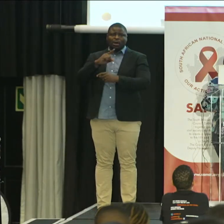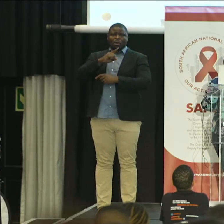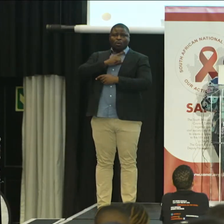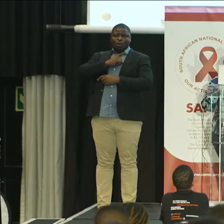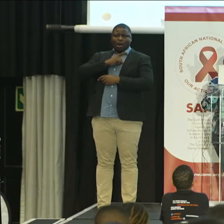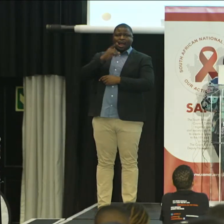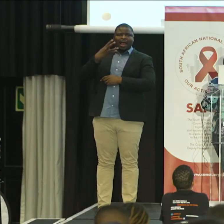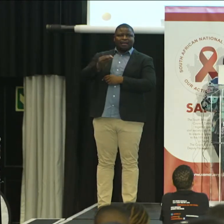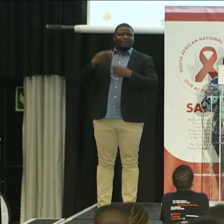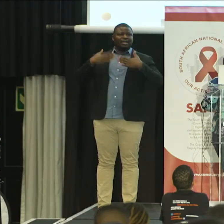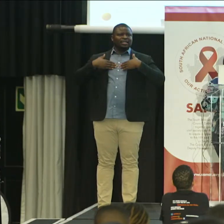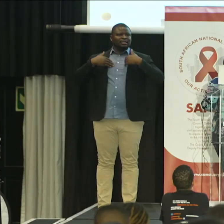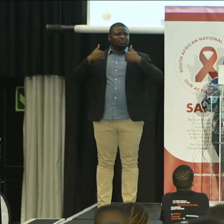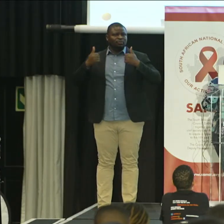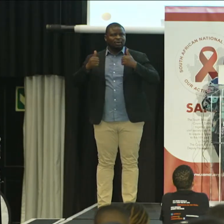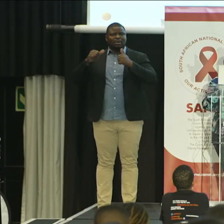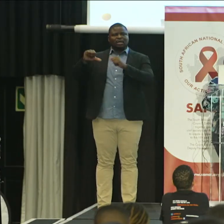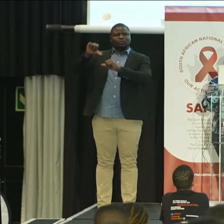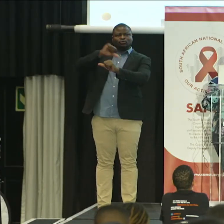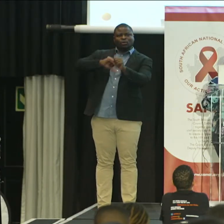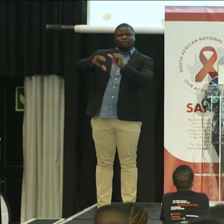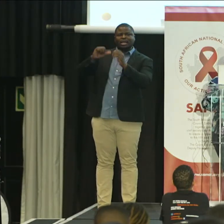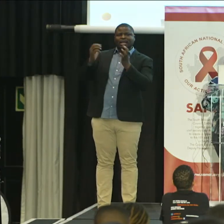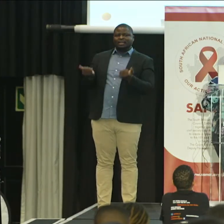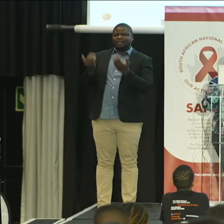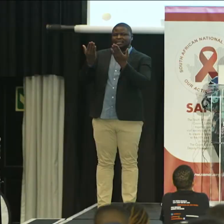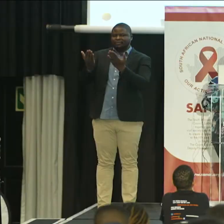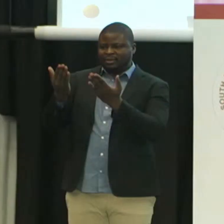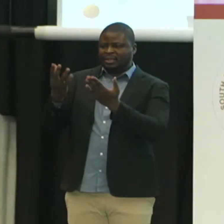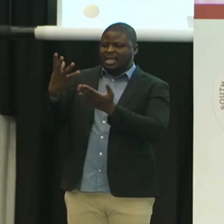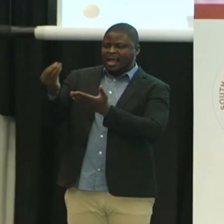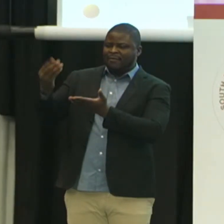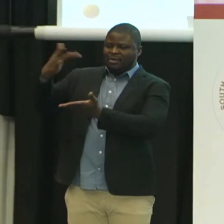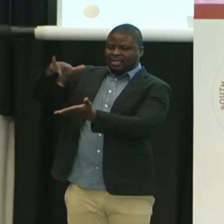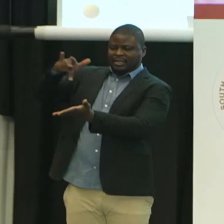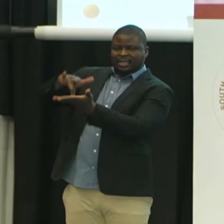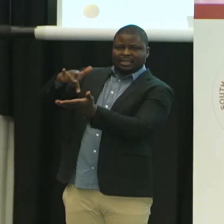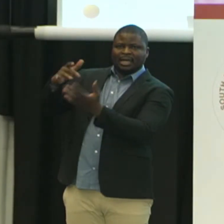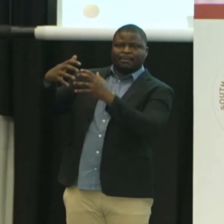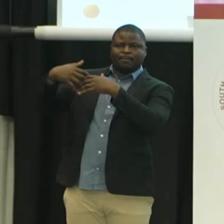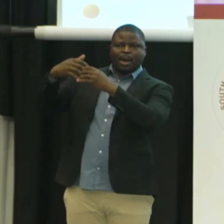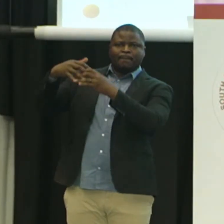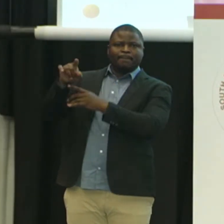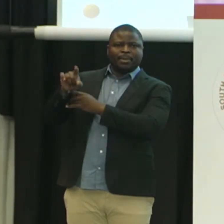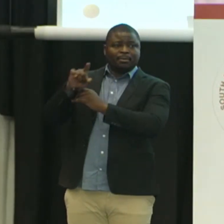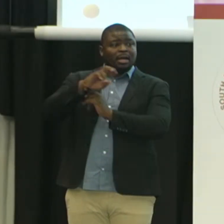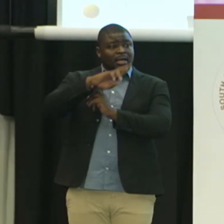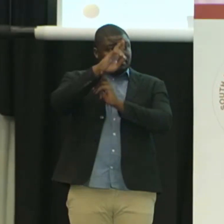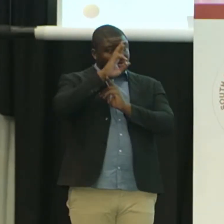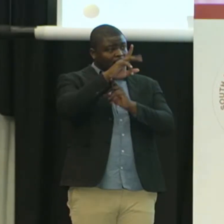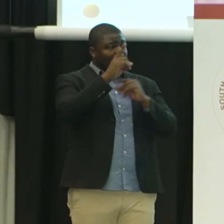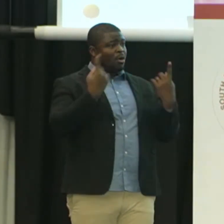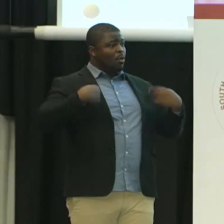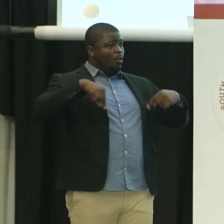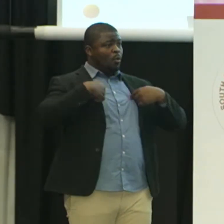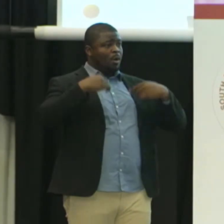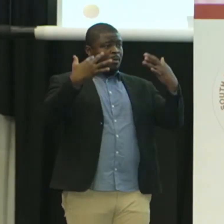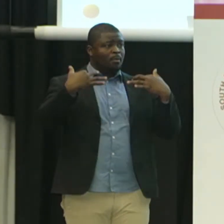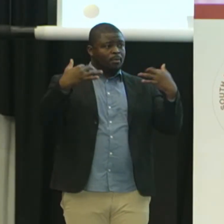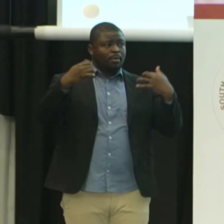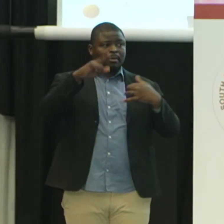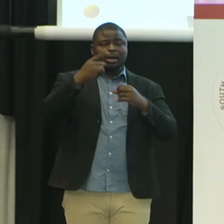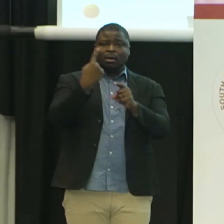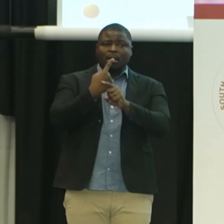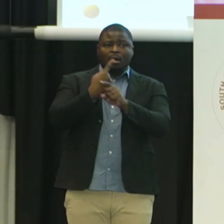health and social services. So if we are in this gathering, we must remember all these things to say